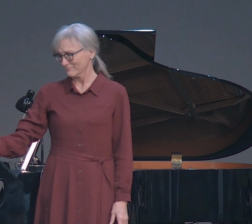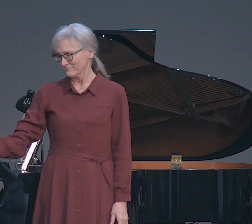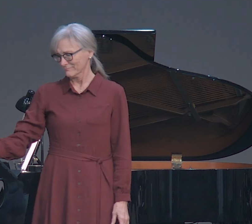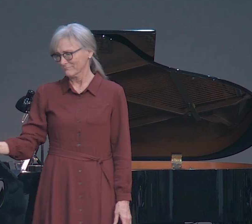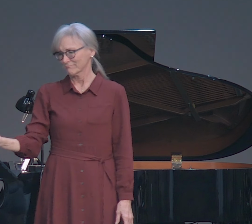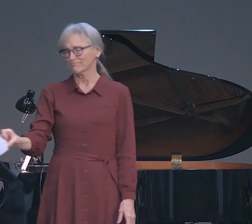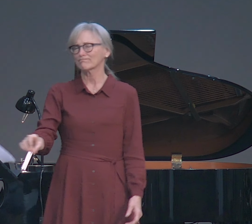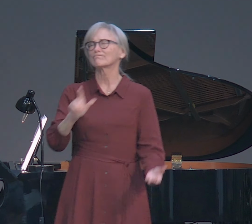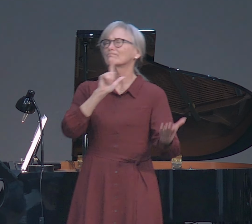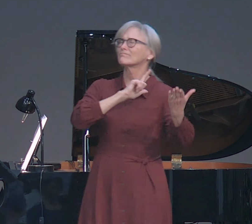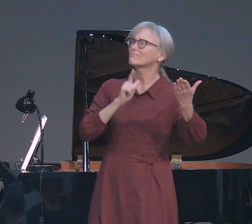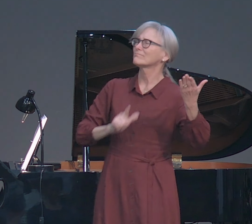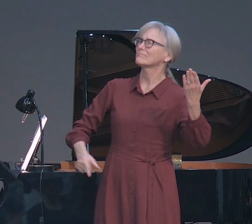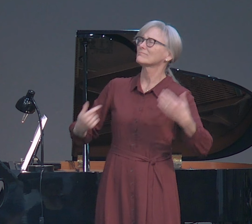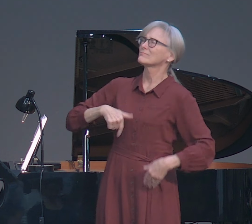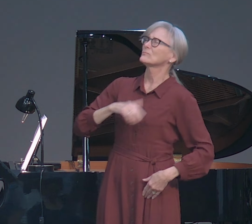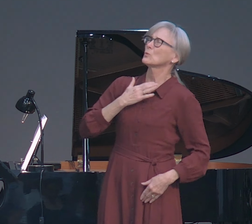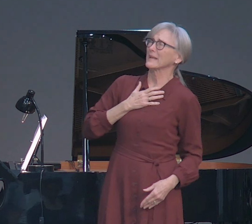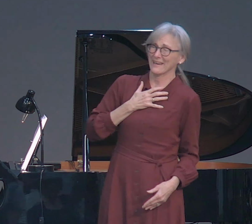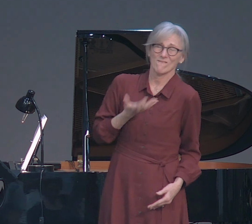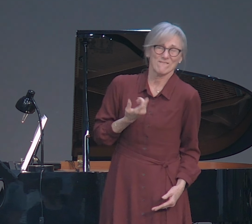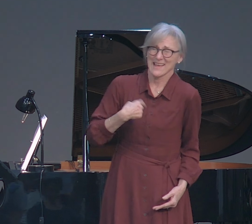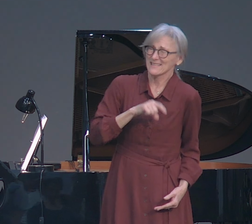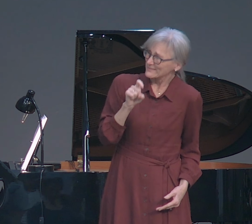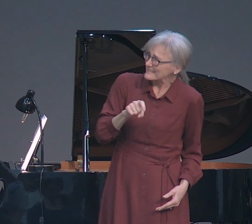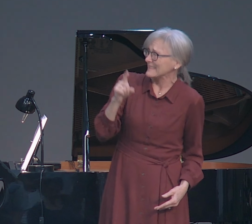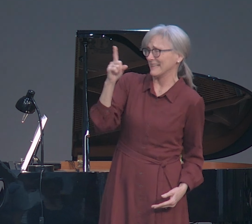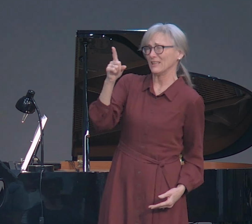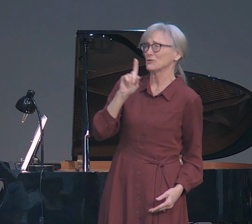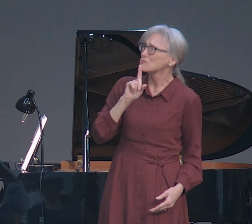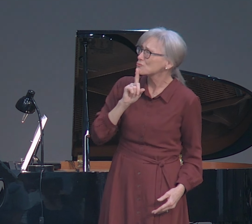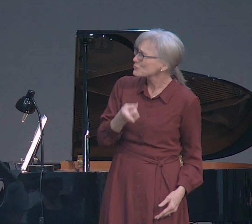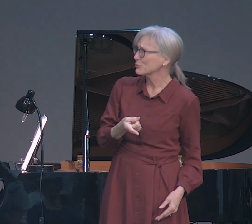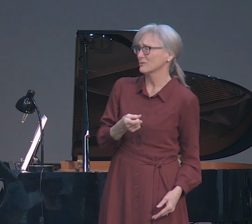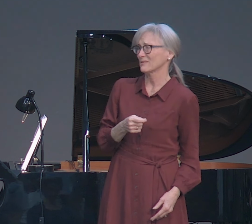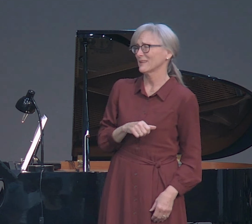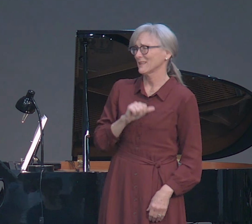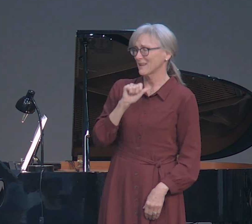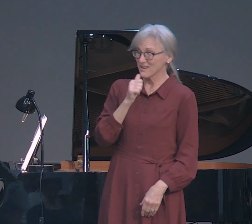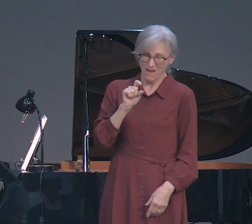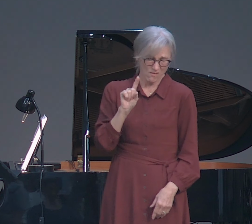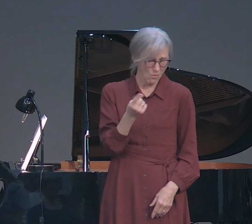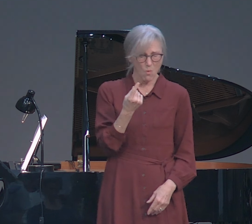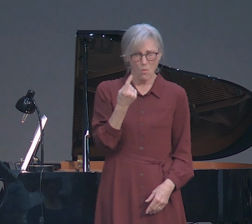And Lord, we do confess that we need you. We need you not only for